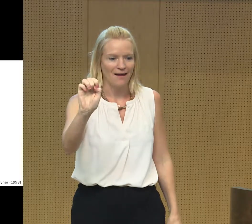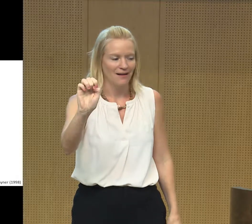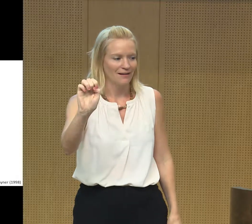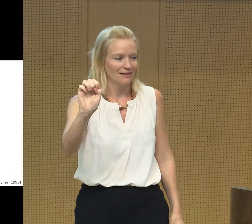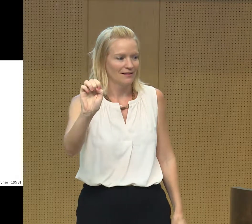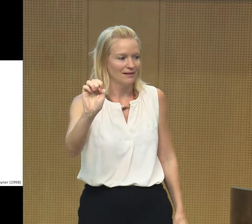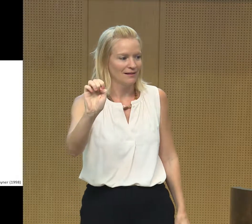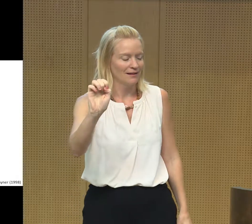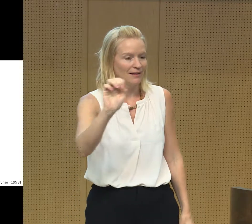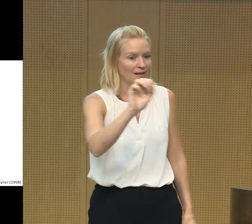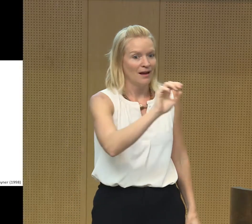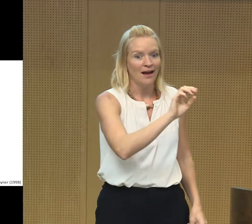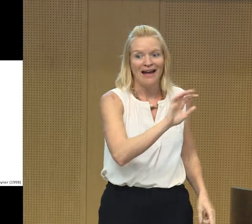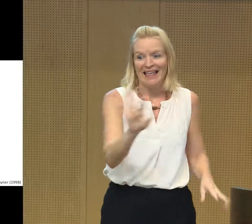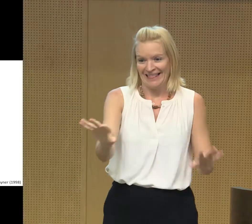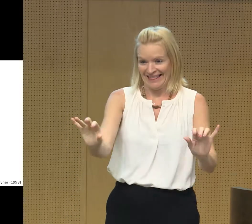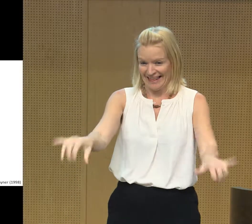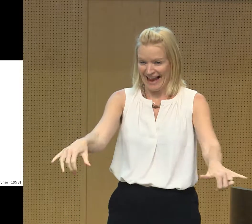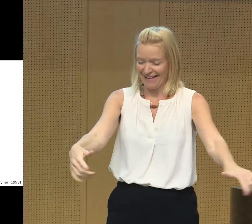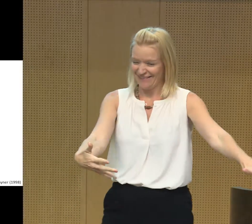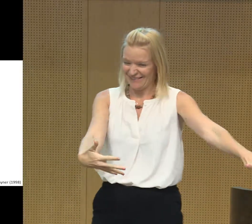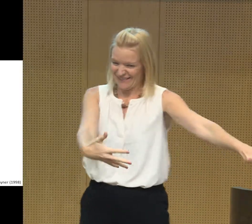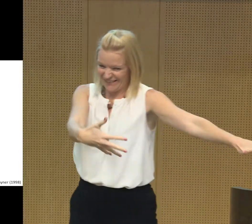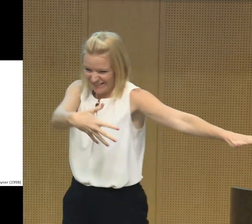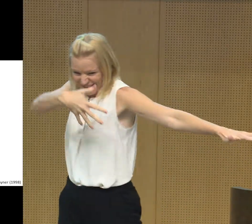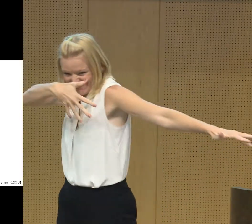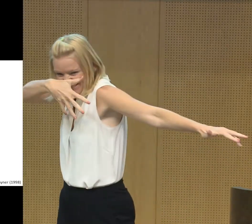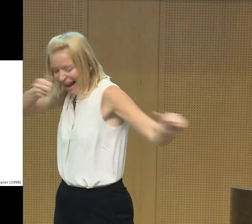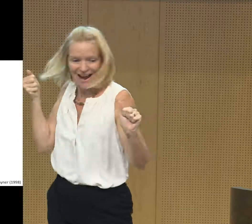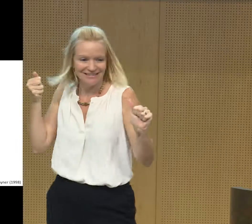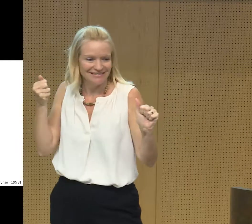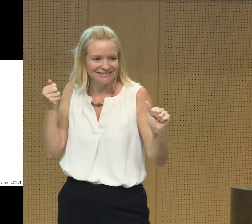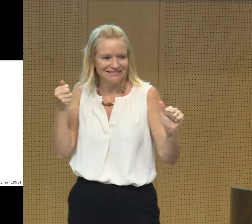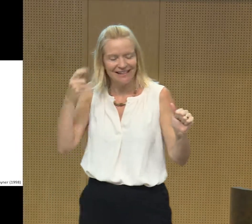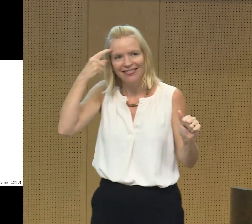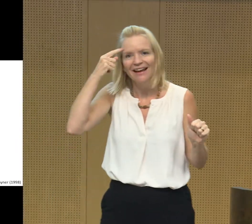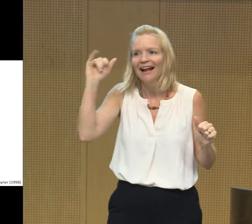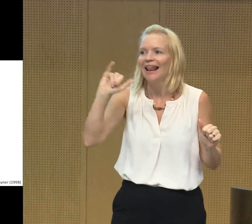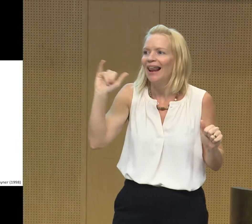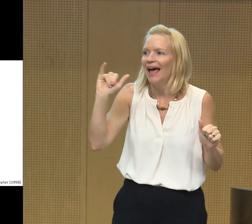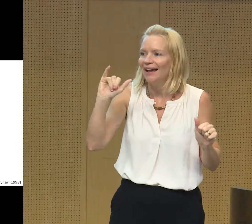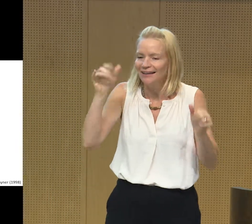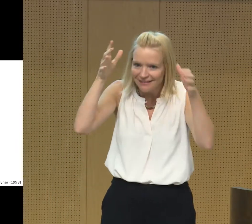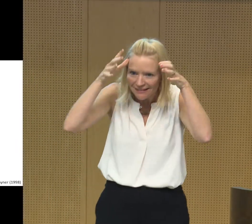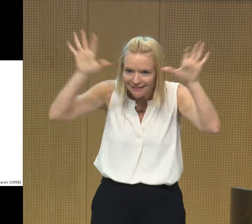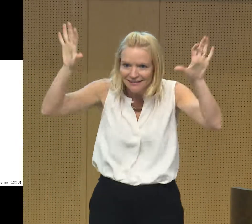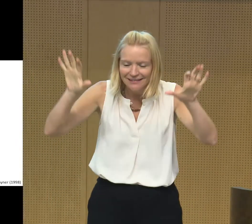A jump from one word to the next is called a saccade, and that happens very